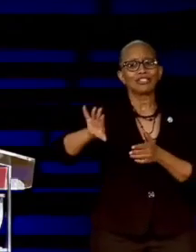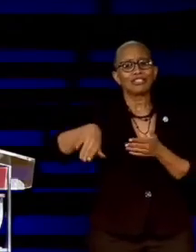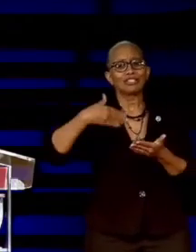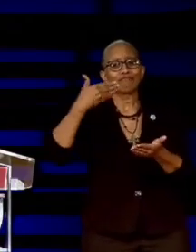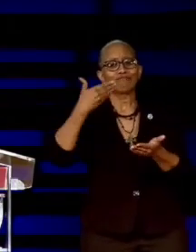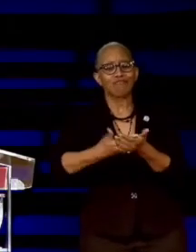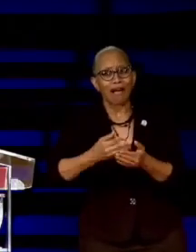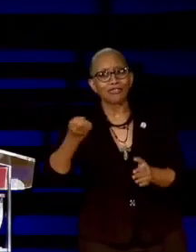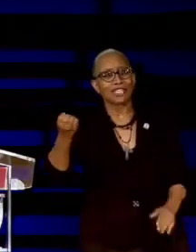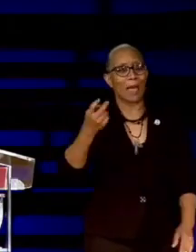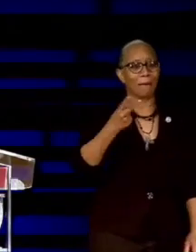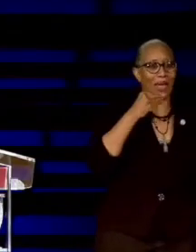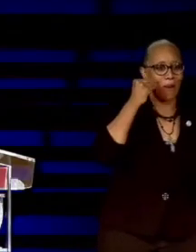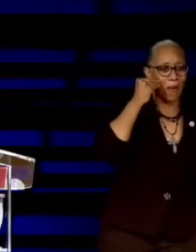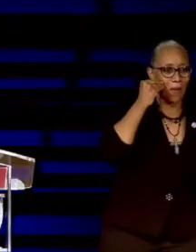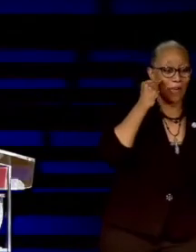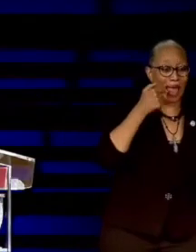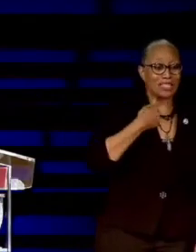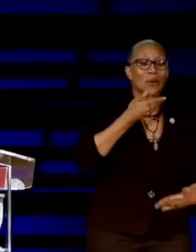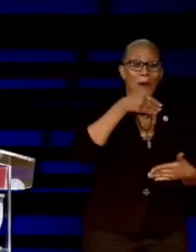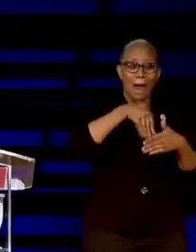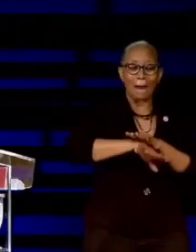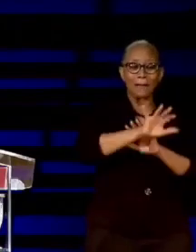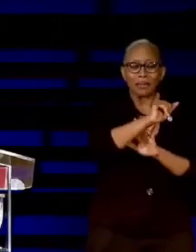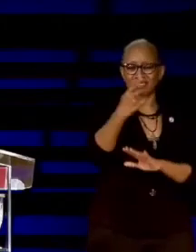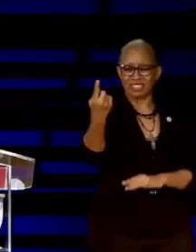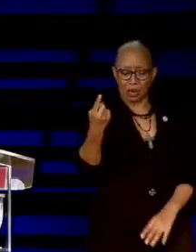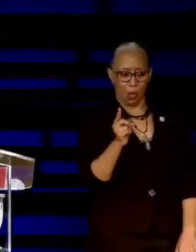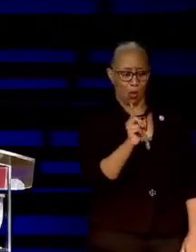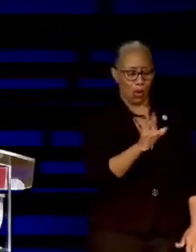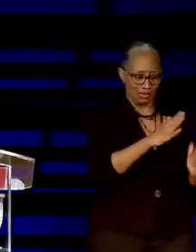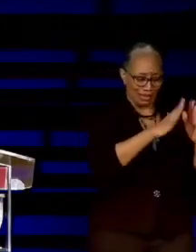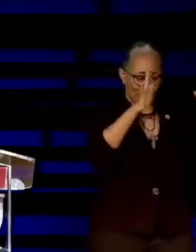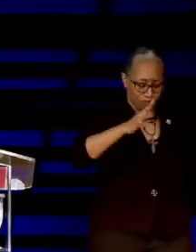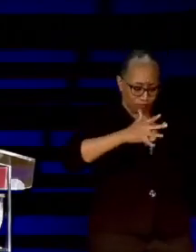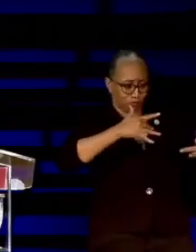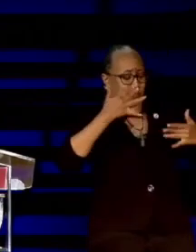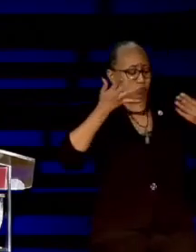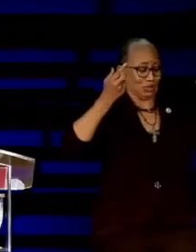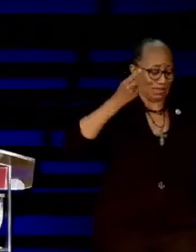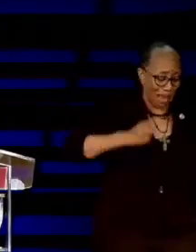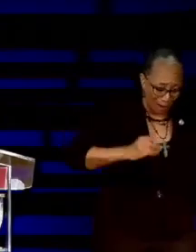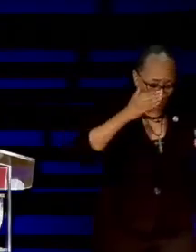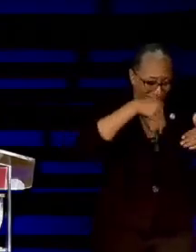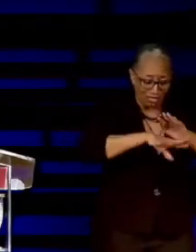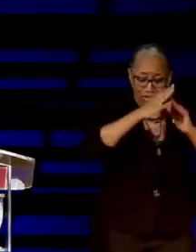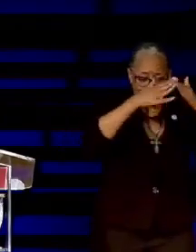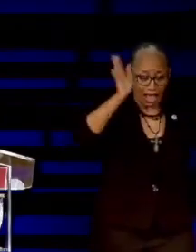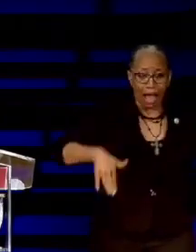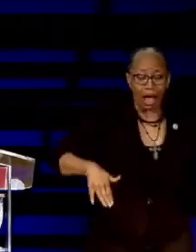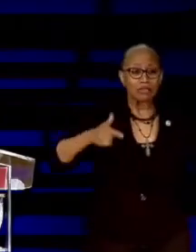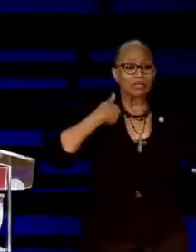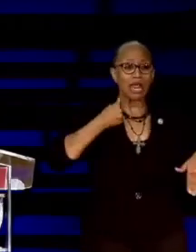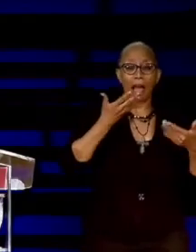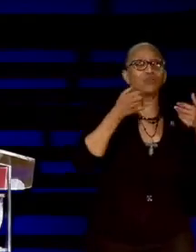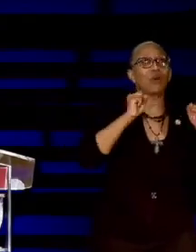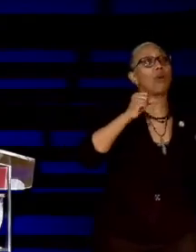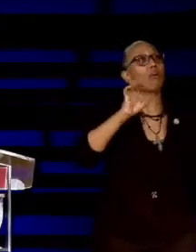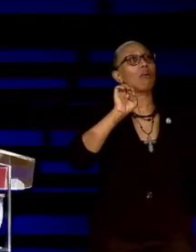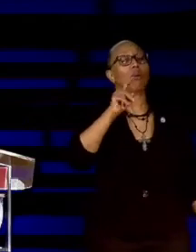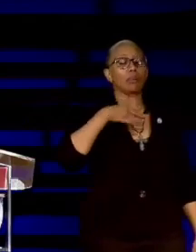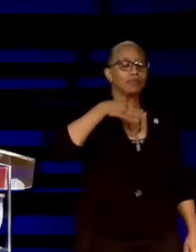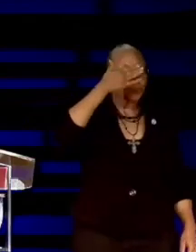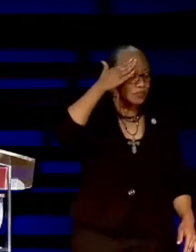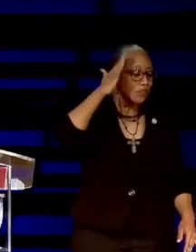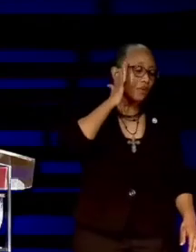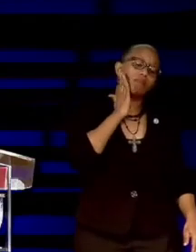bit quicker than I expected her to. She walked into the house, and she said, what is going on in here? And I'm trying to play it off. I'm